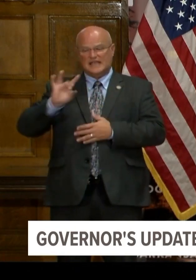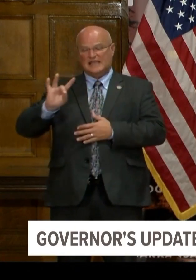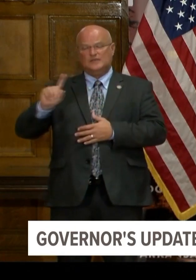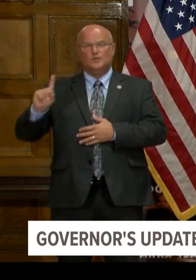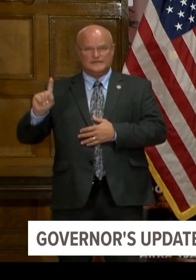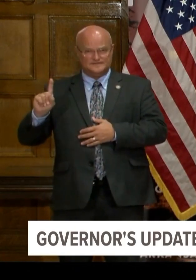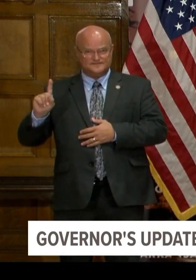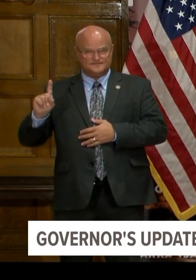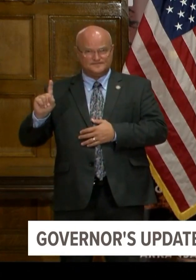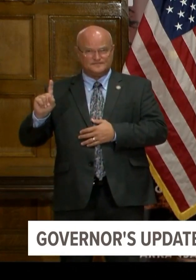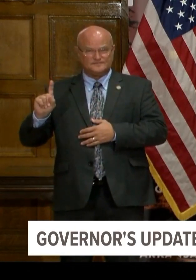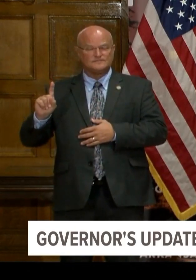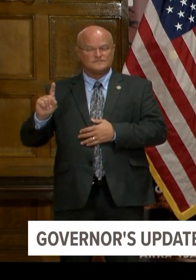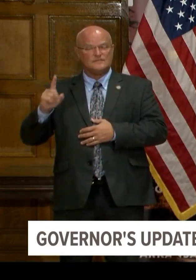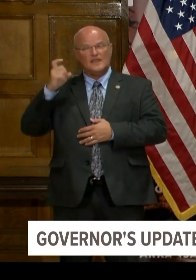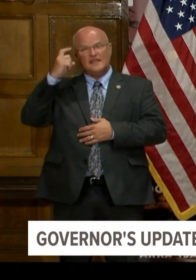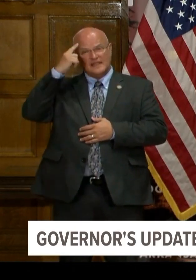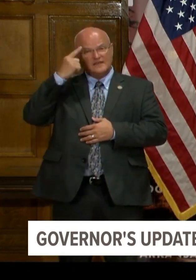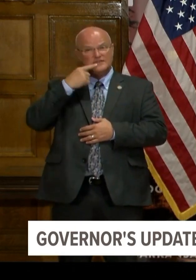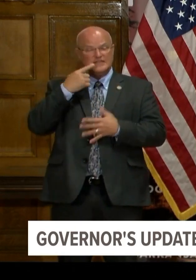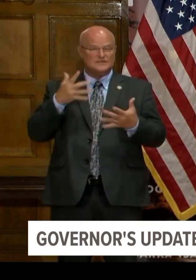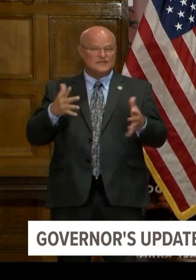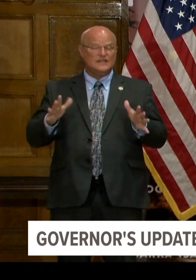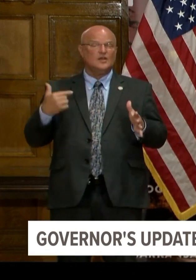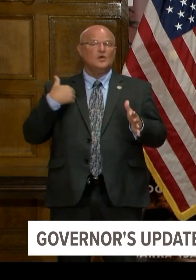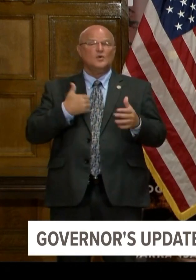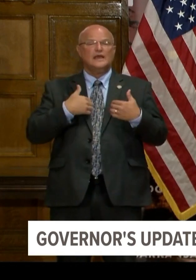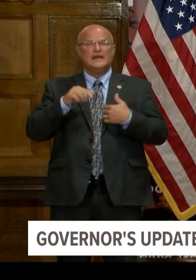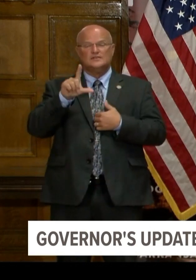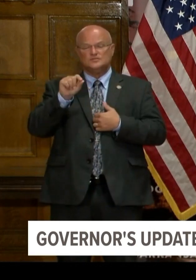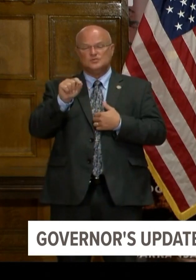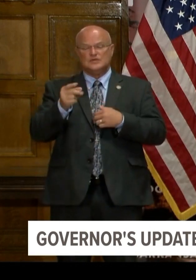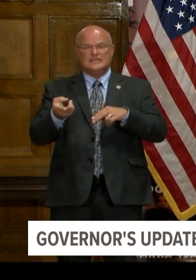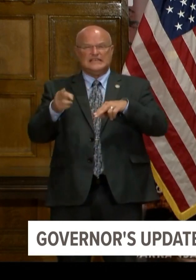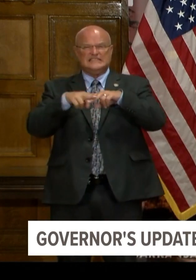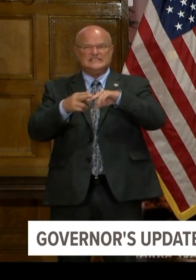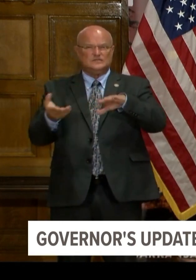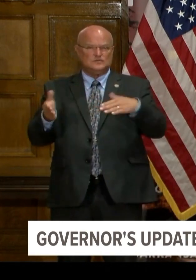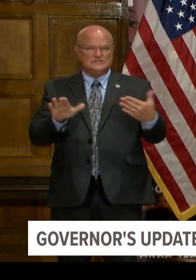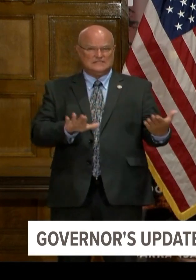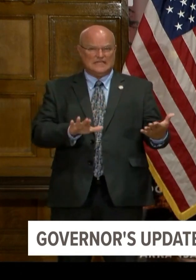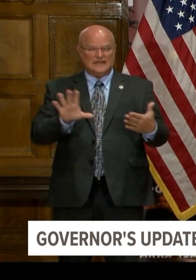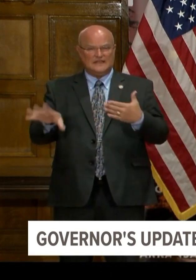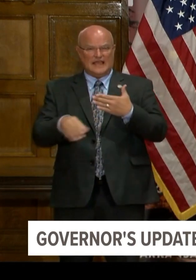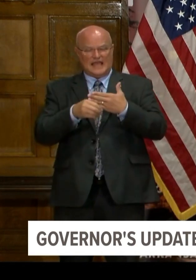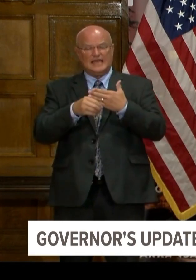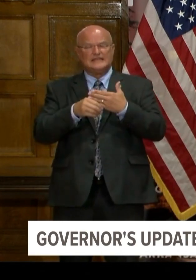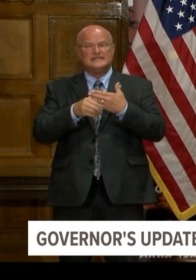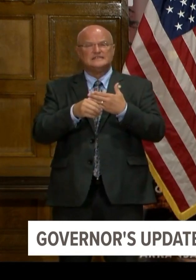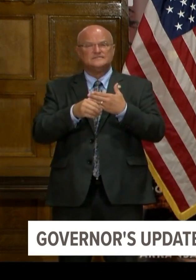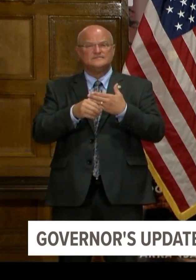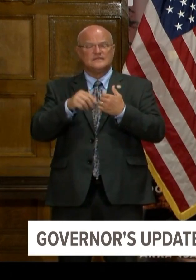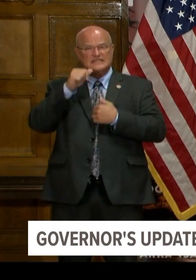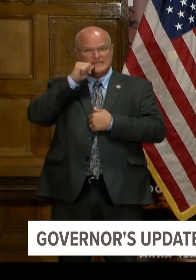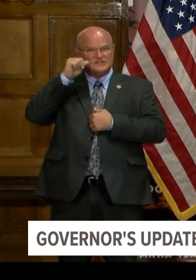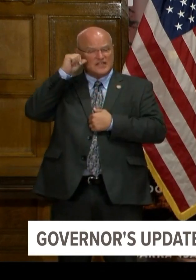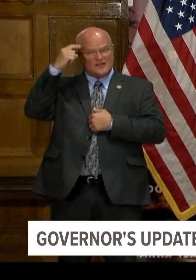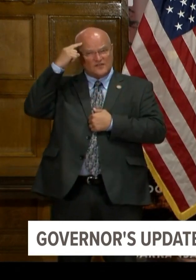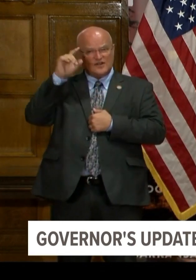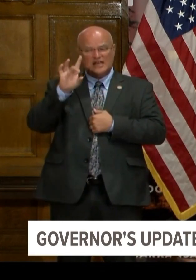63,081. As mentioned by the Governor, we had 20 additional deaths added to the rolls yesterday